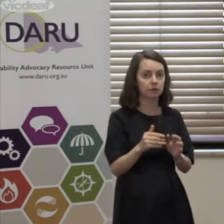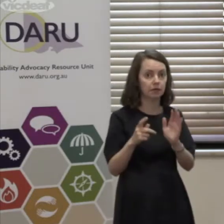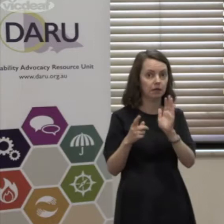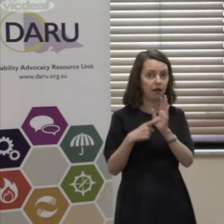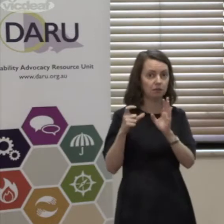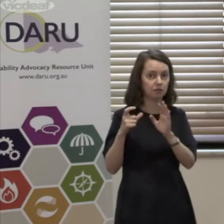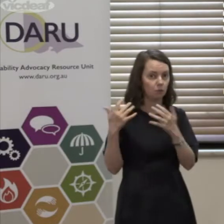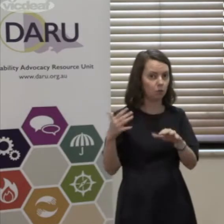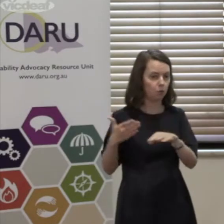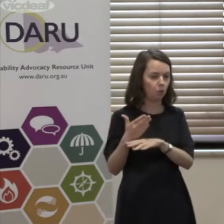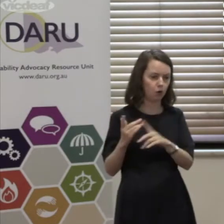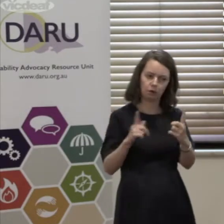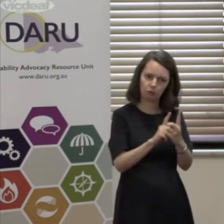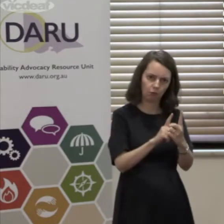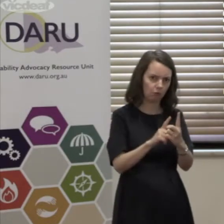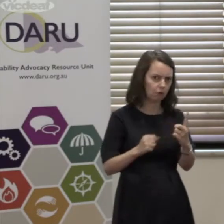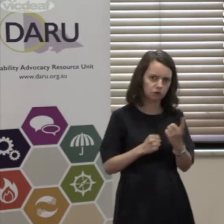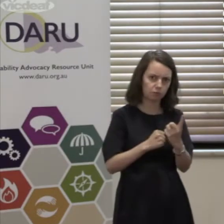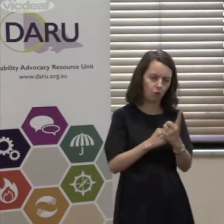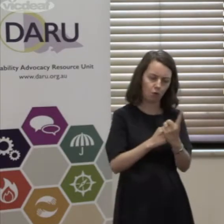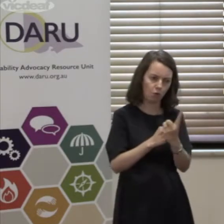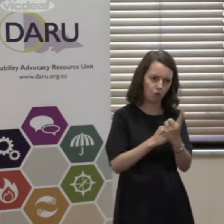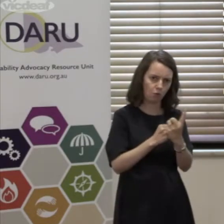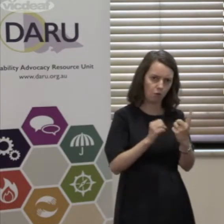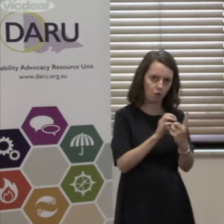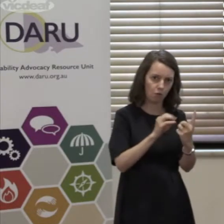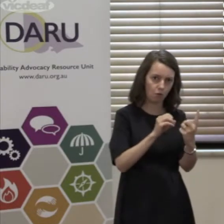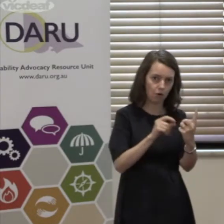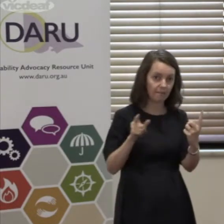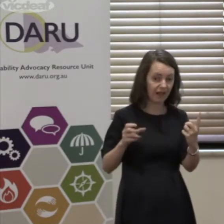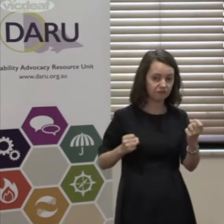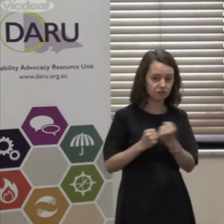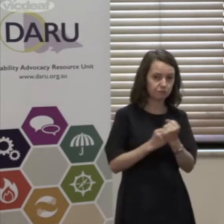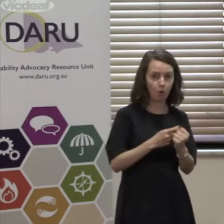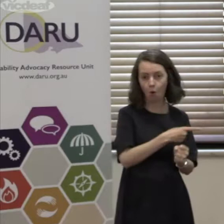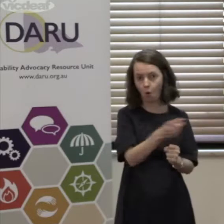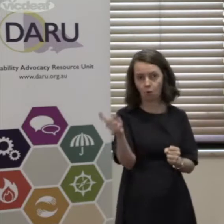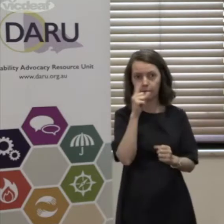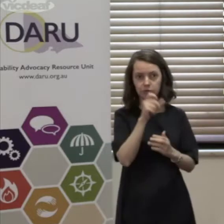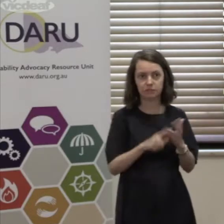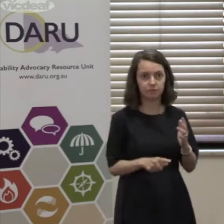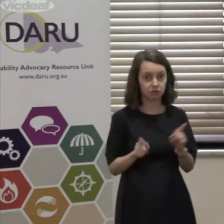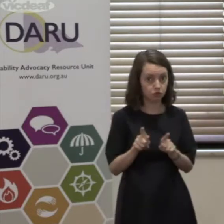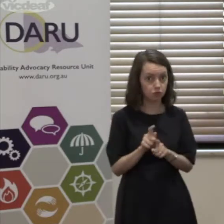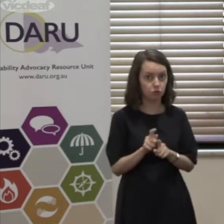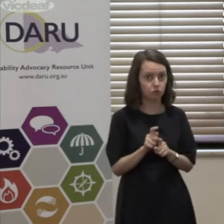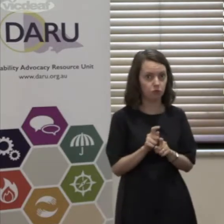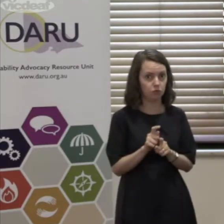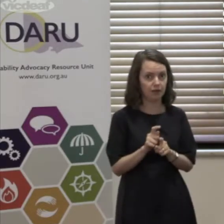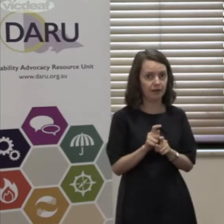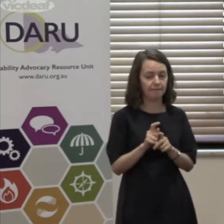with participants. Then they're supposed to support every person with disability. So this is